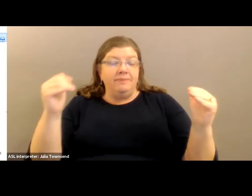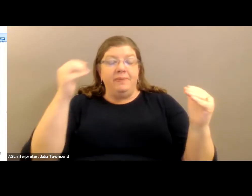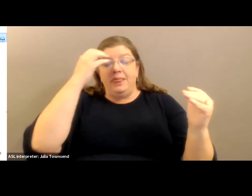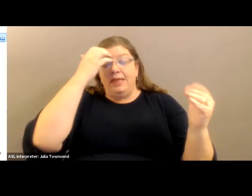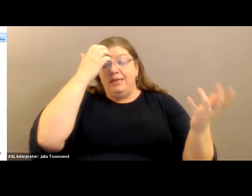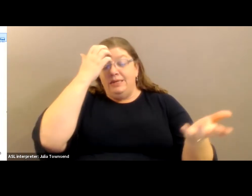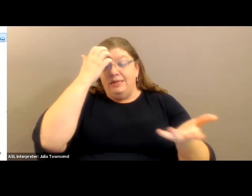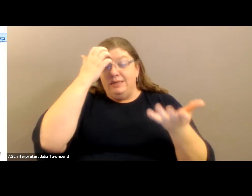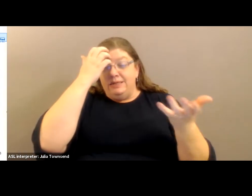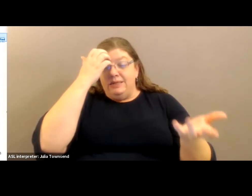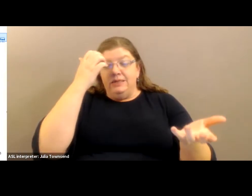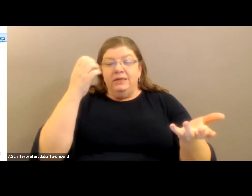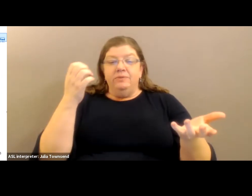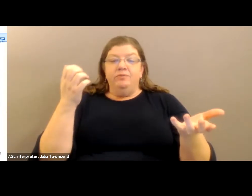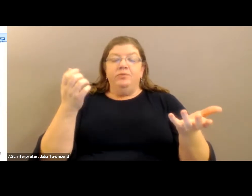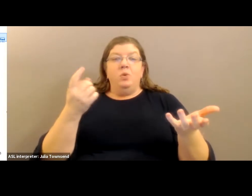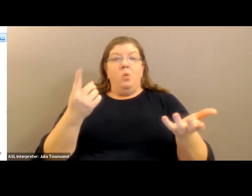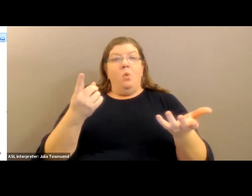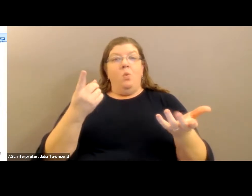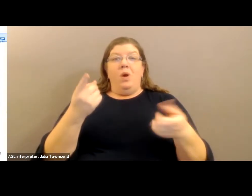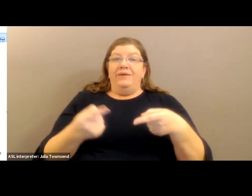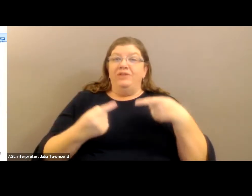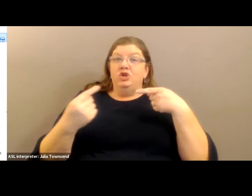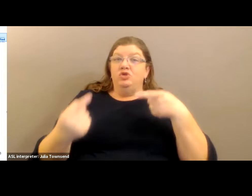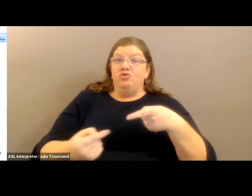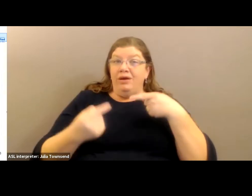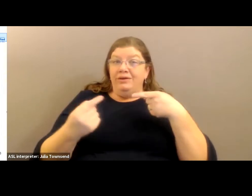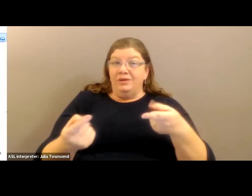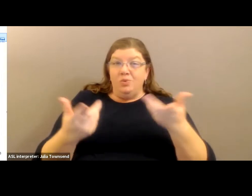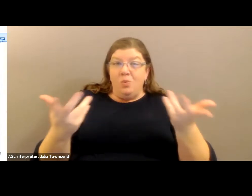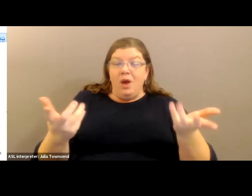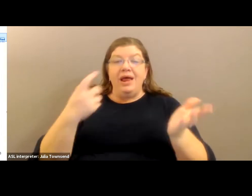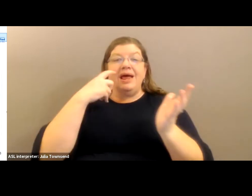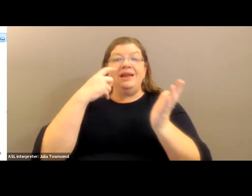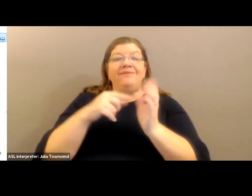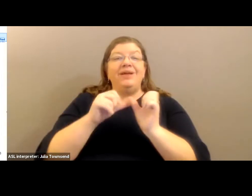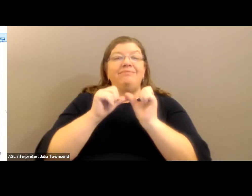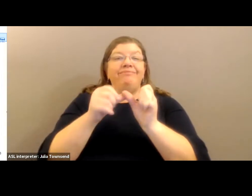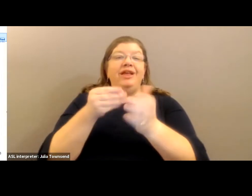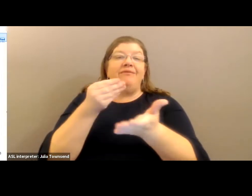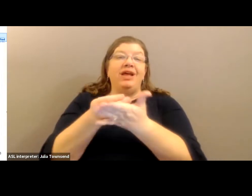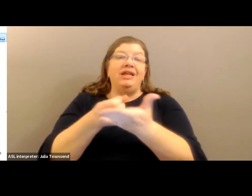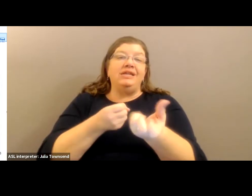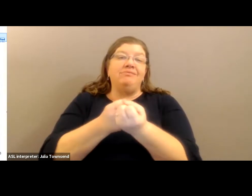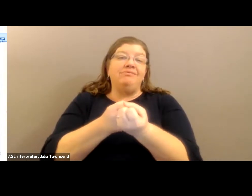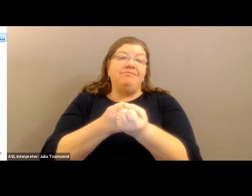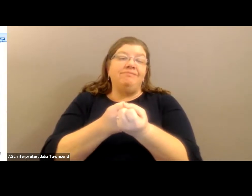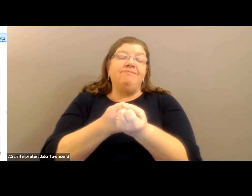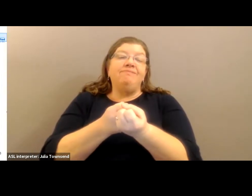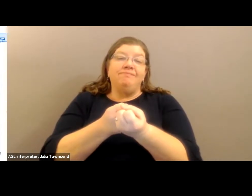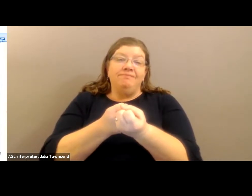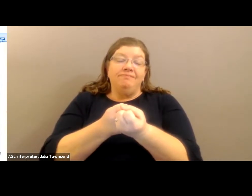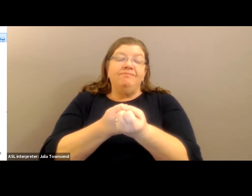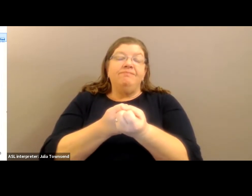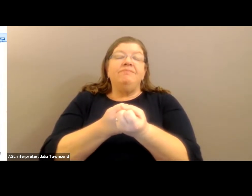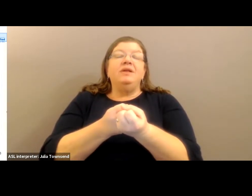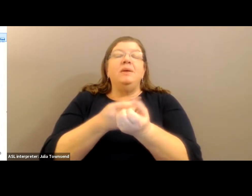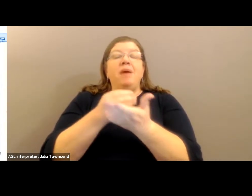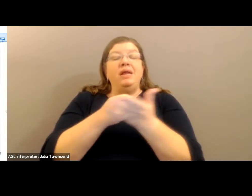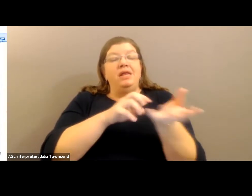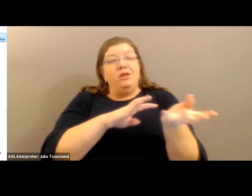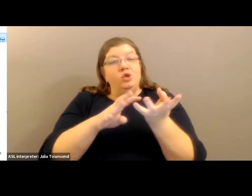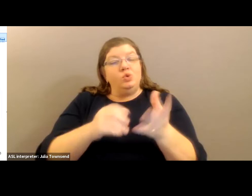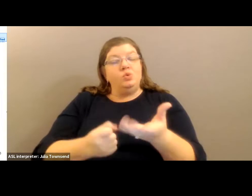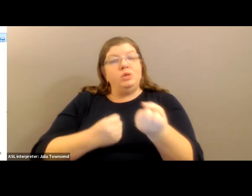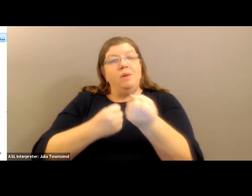You know, one of those struggles is identifying consistent funding sources and streams that support